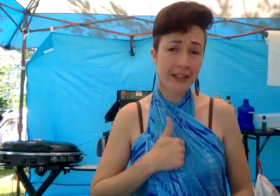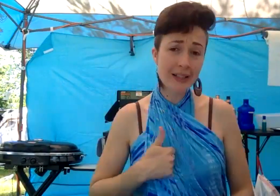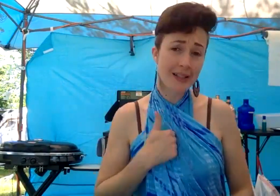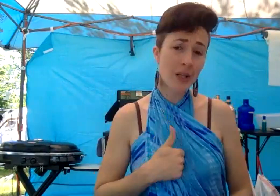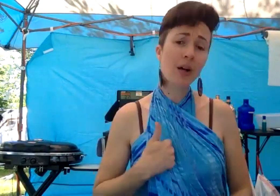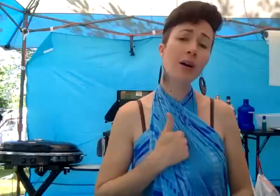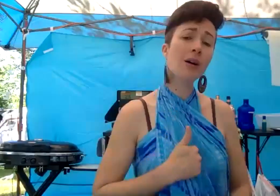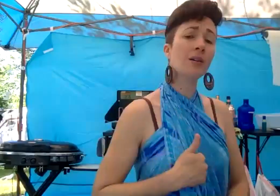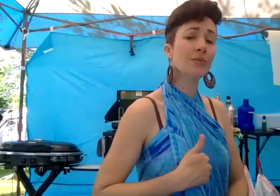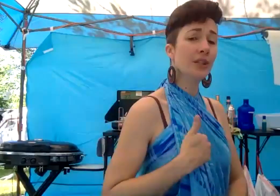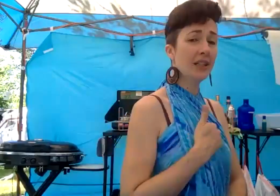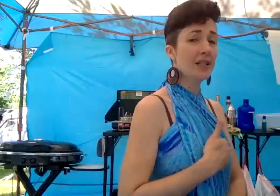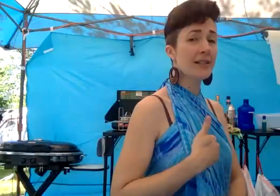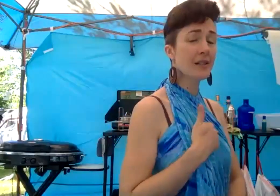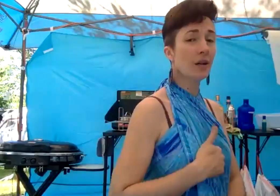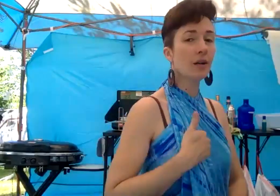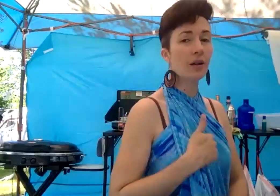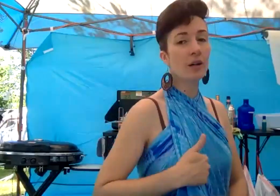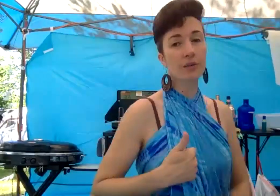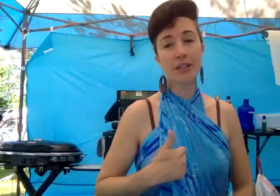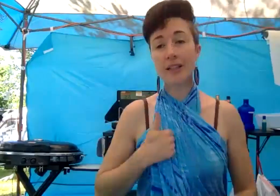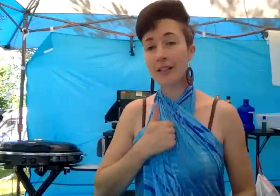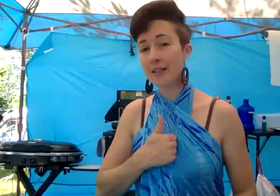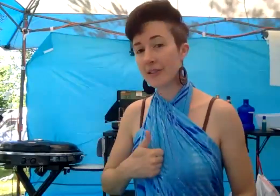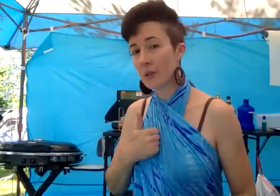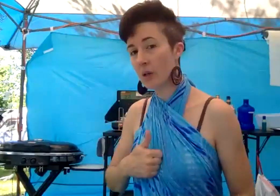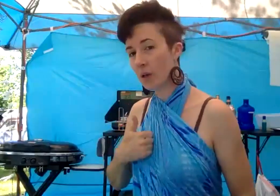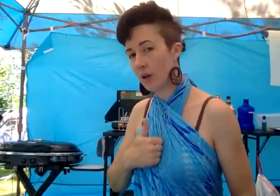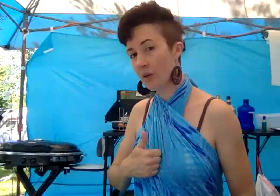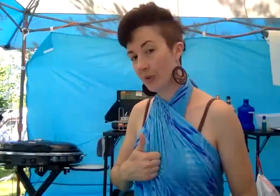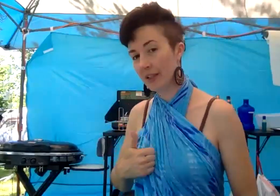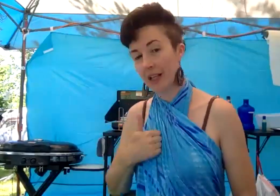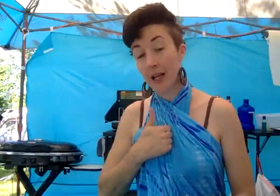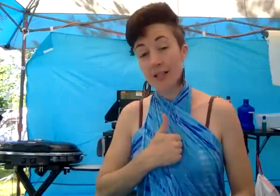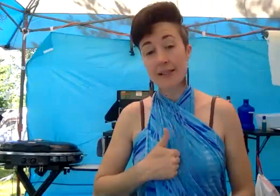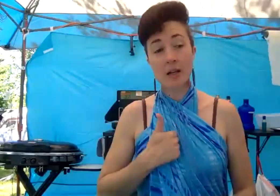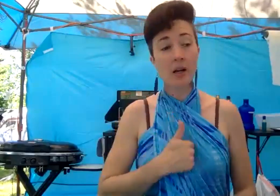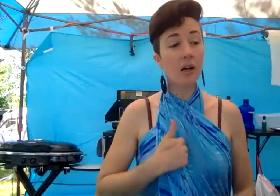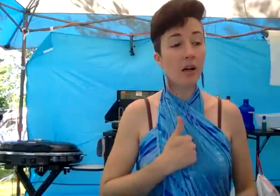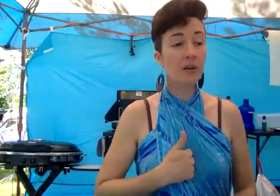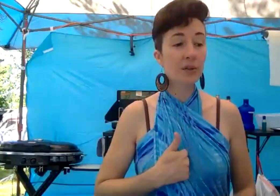sorry, sorry, sorry, sorry.